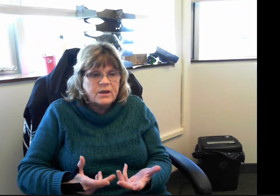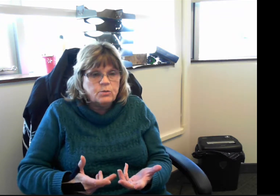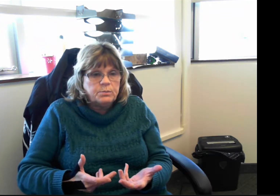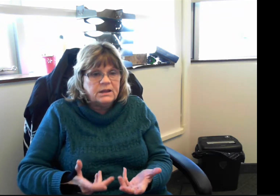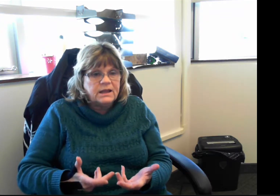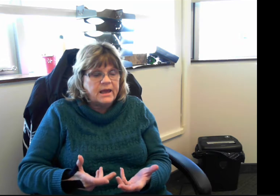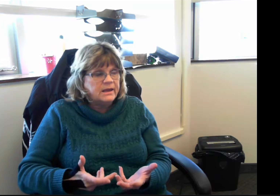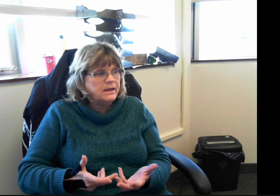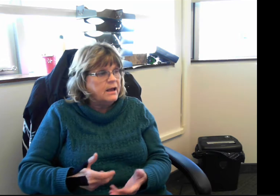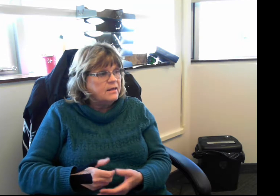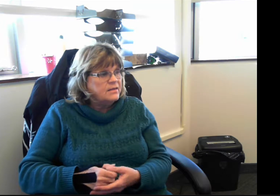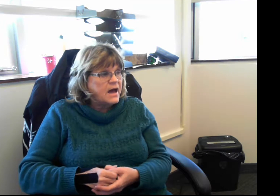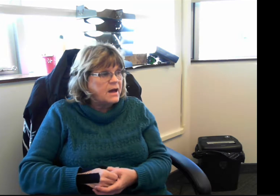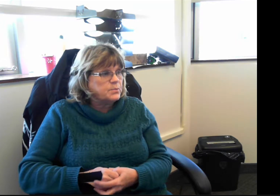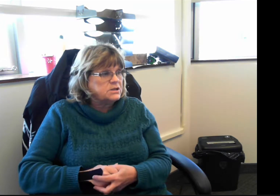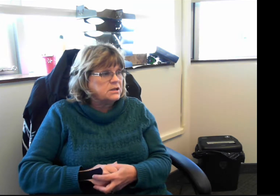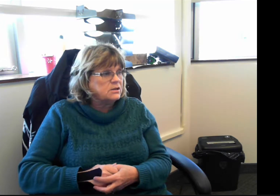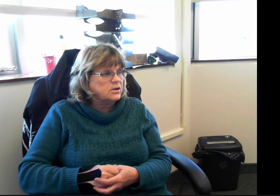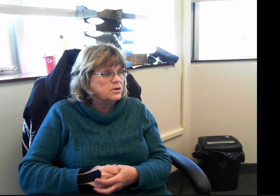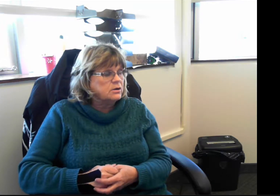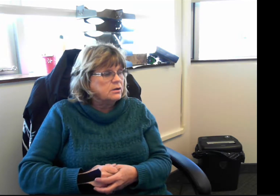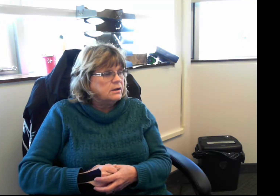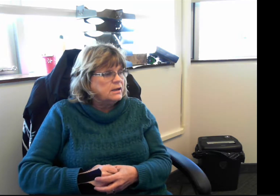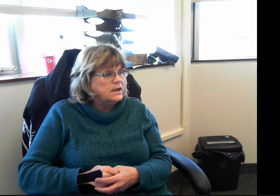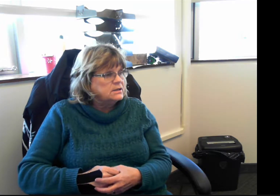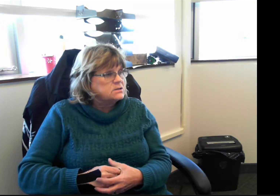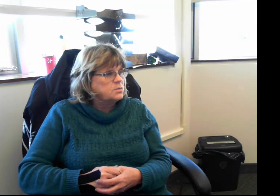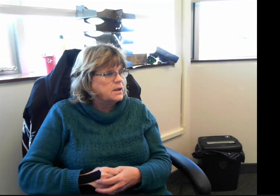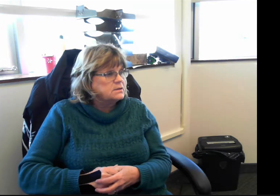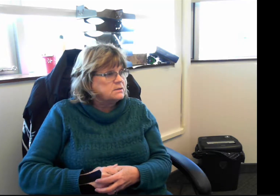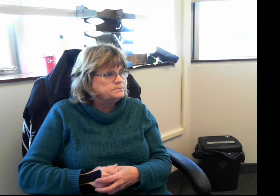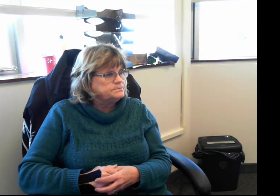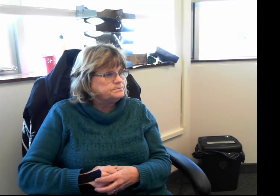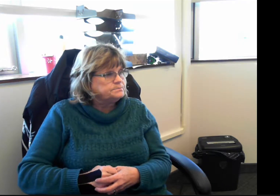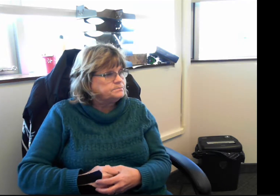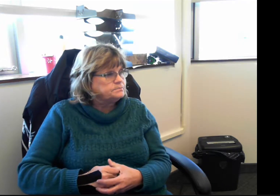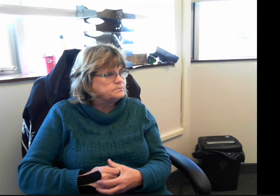would play that particular instrument.